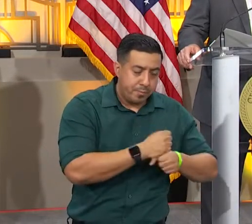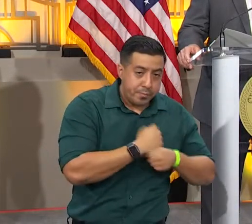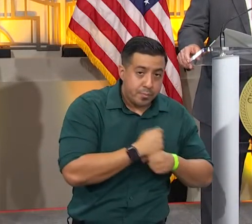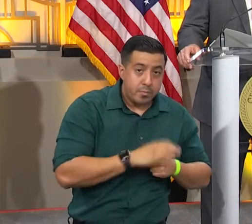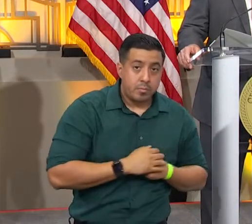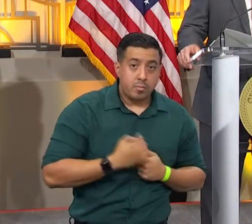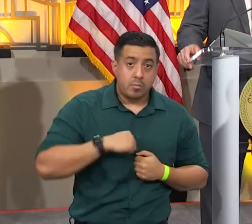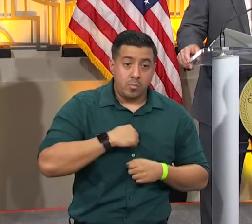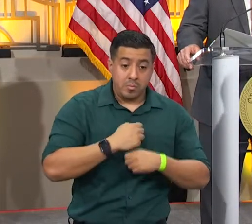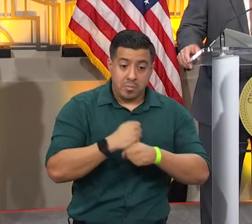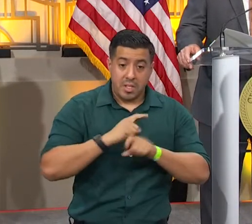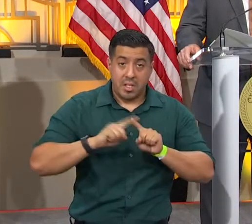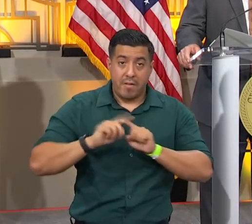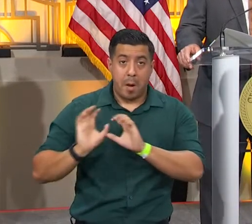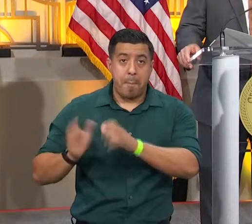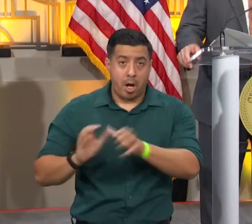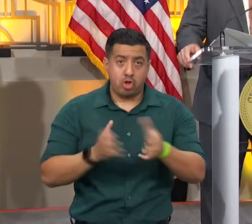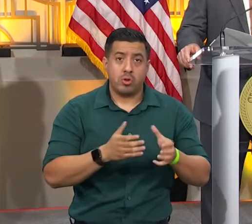the Axiom modules,